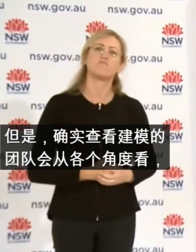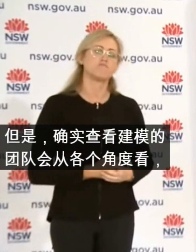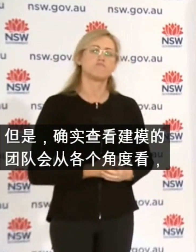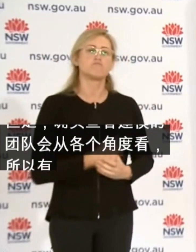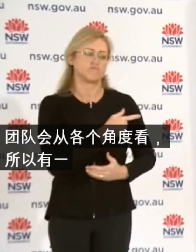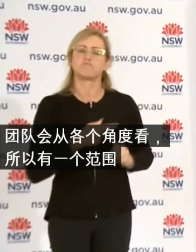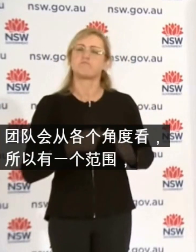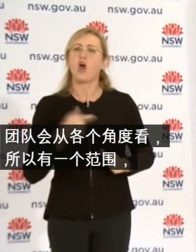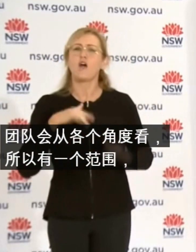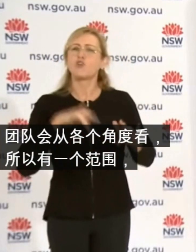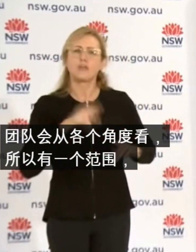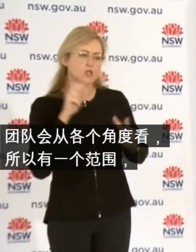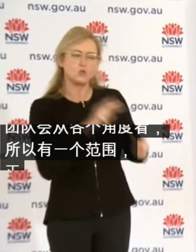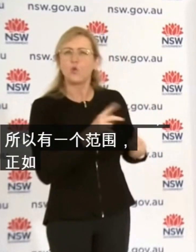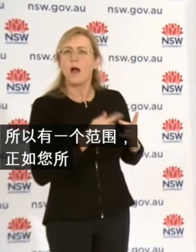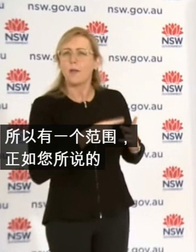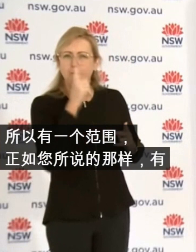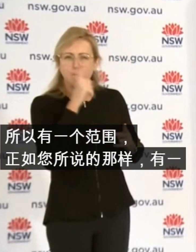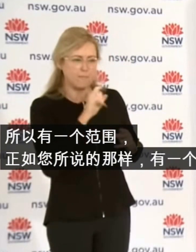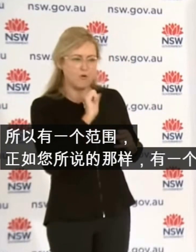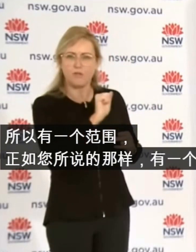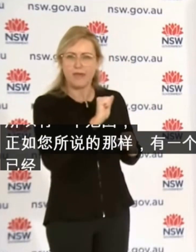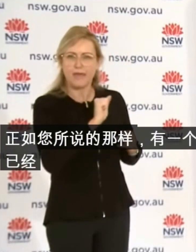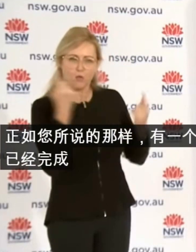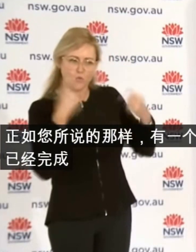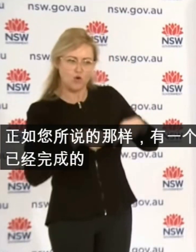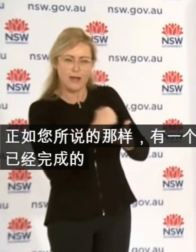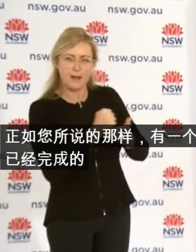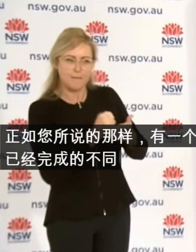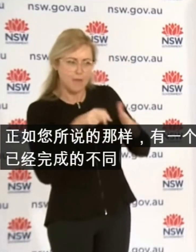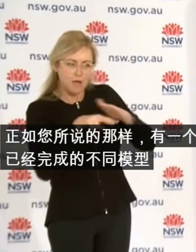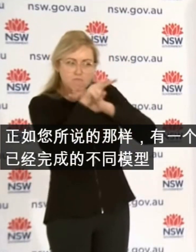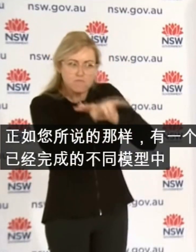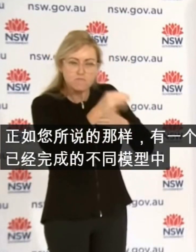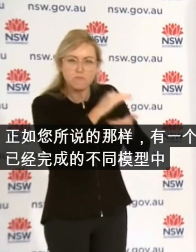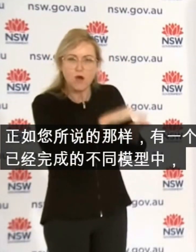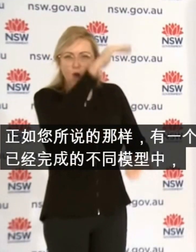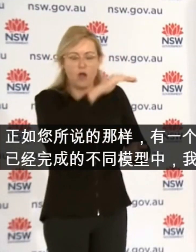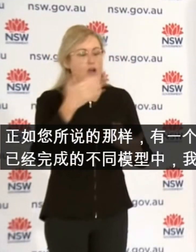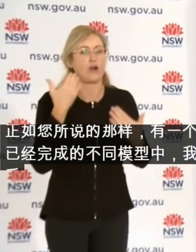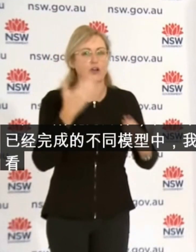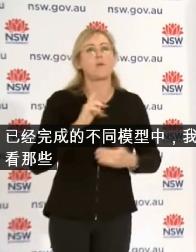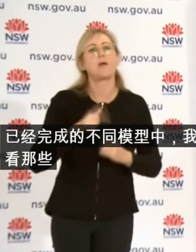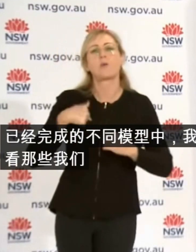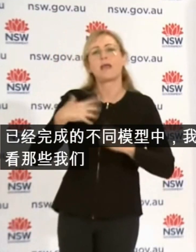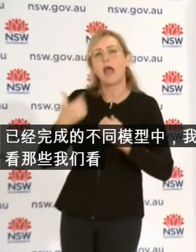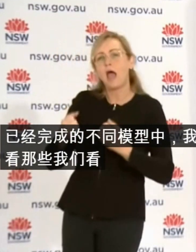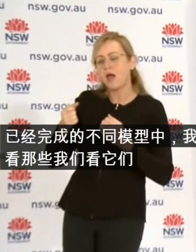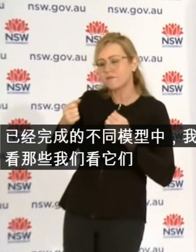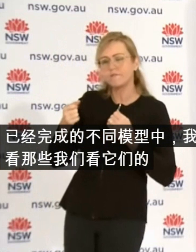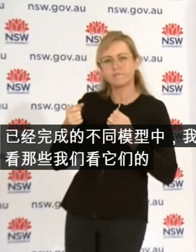all inputs. So there's a range, as you said, there's a range of different models that have been done. We look at those, we look at